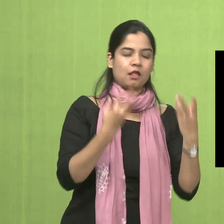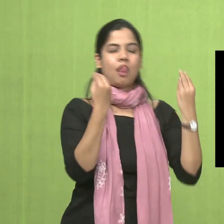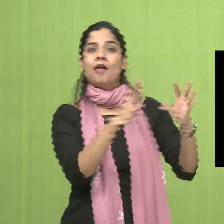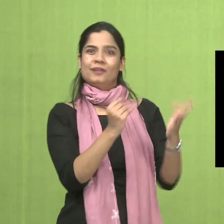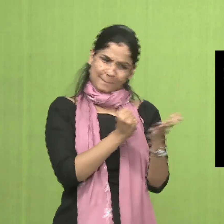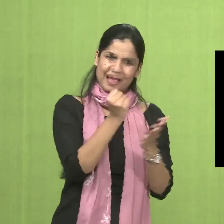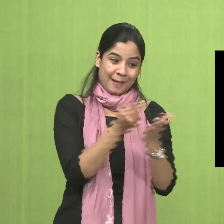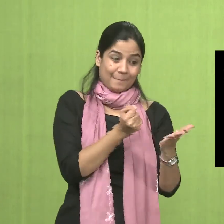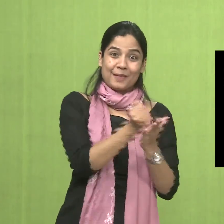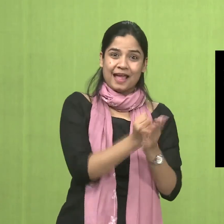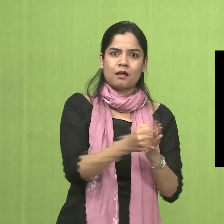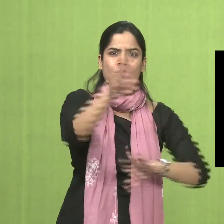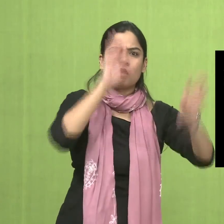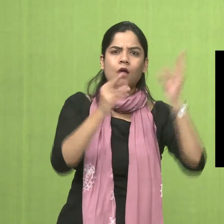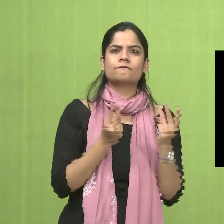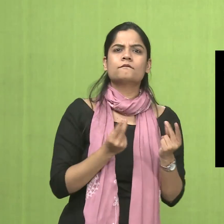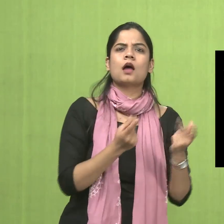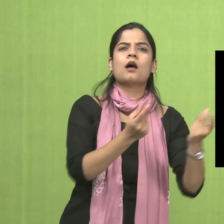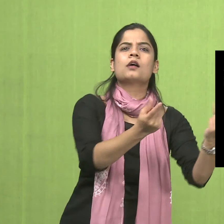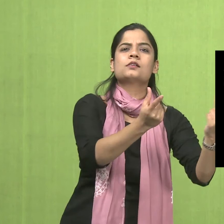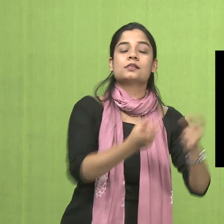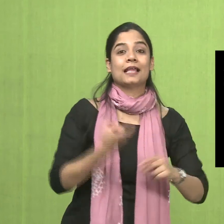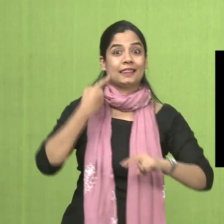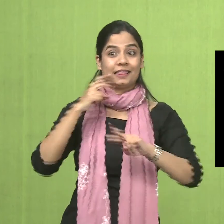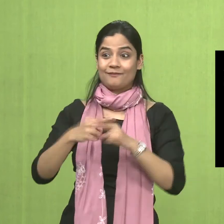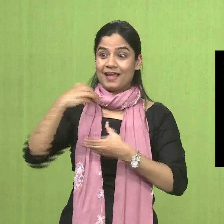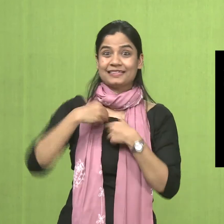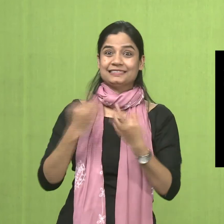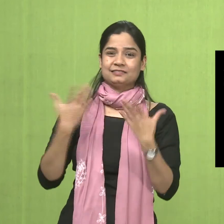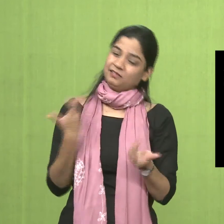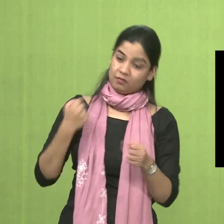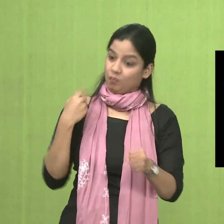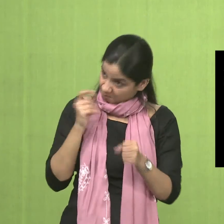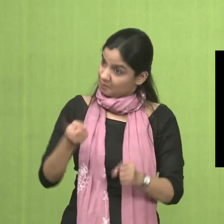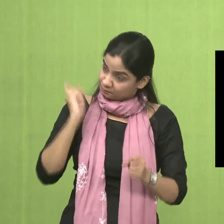are getting better, keep practicing so that your time is less used